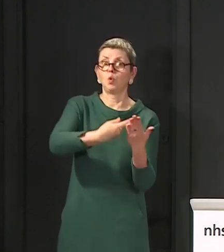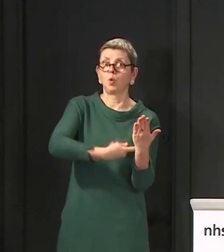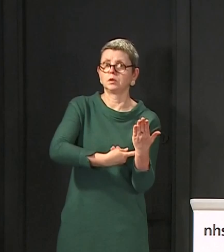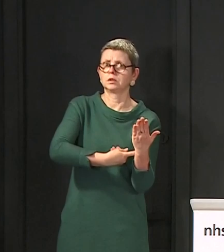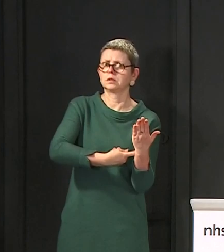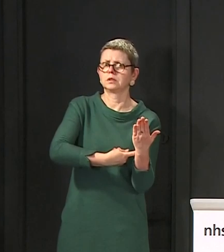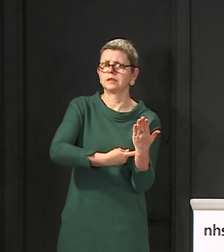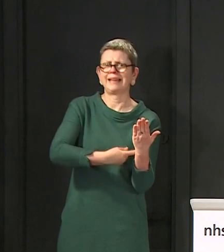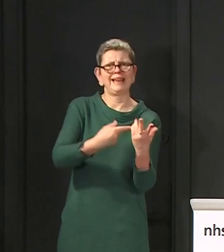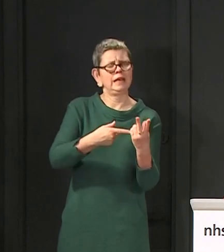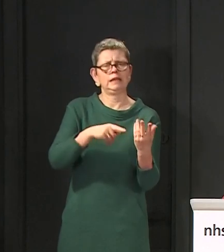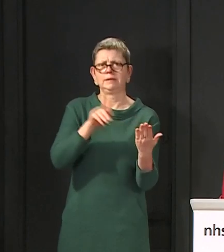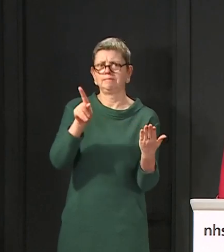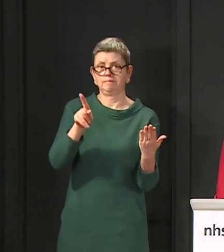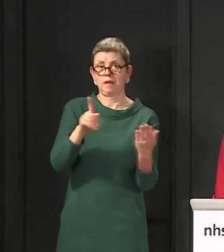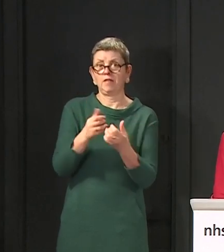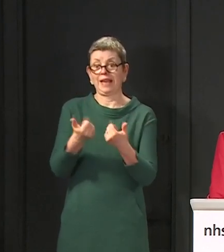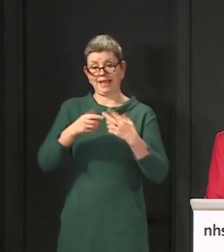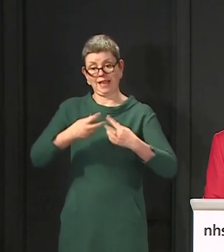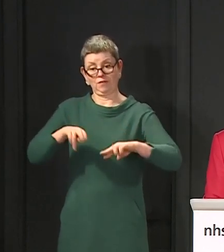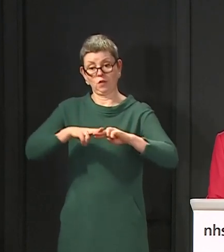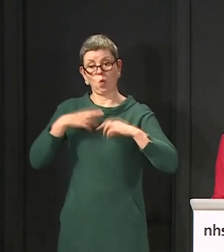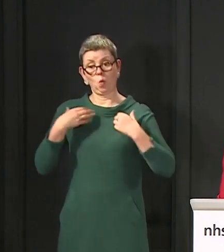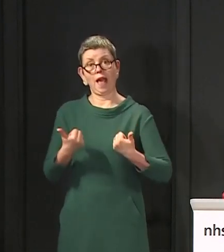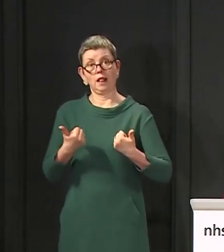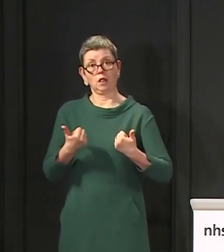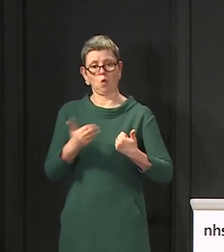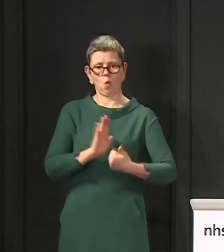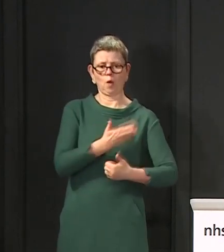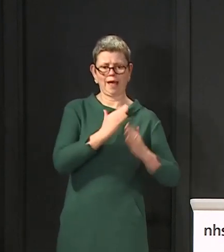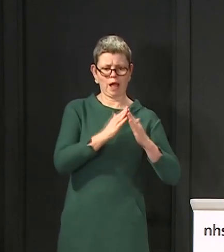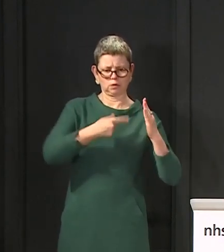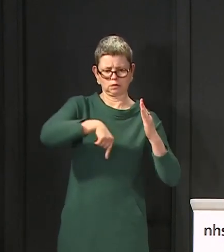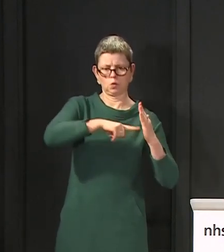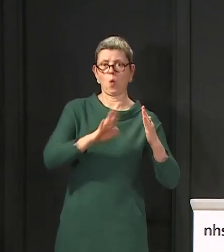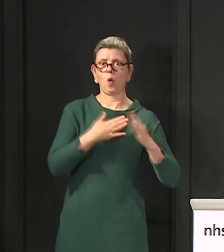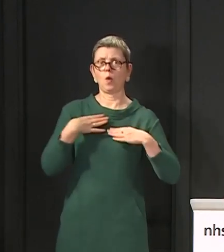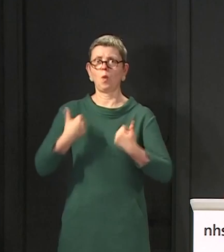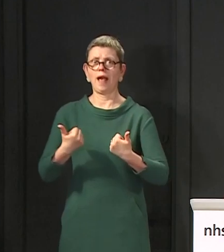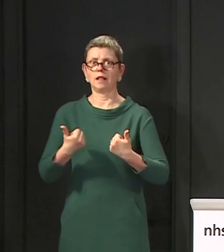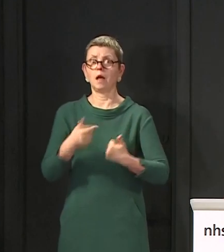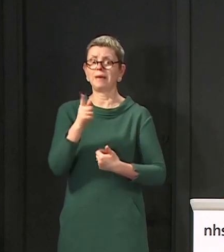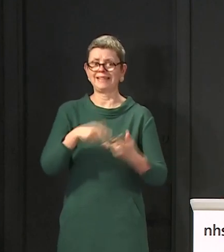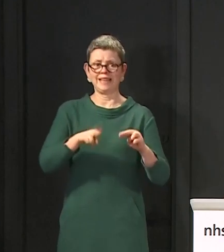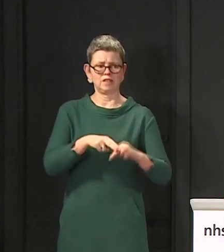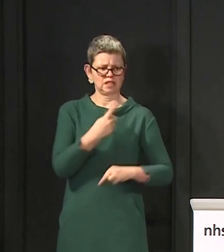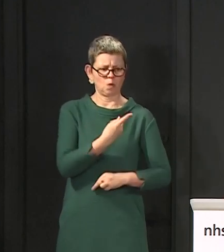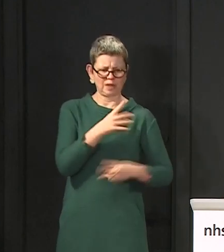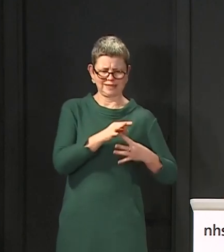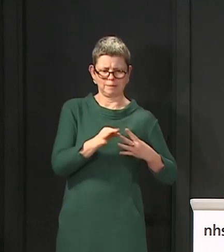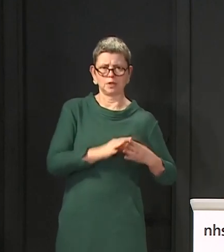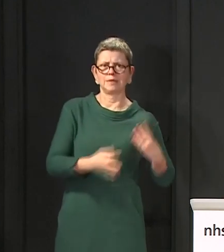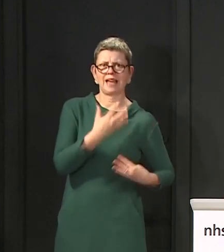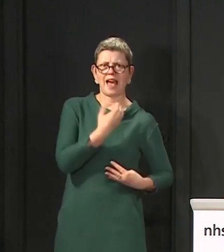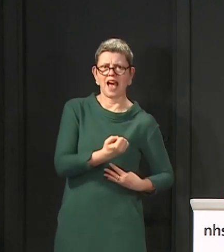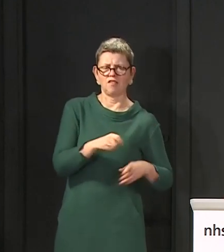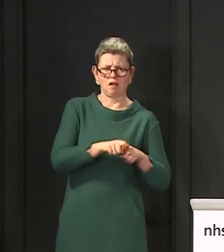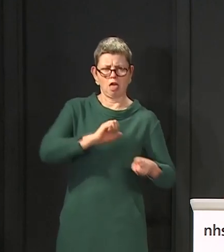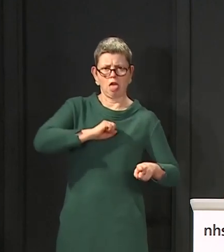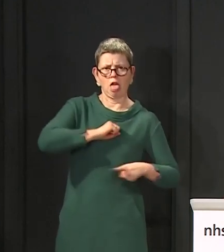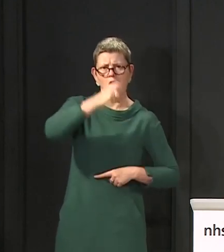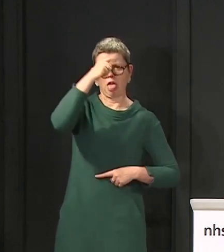you or someone in your household has symptoms of the virus, or if you received a letter explaining that you are in the shielded group. In those cases,